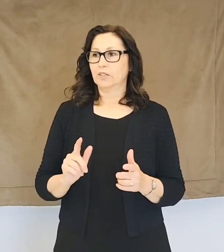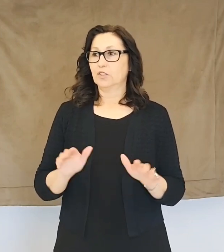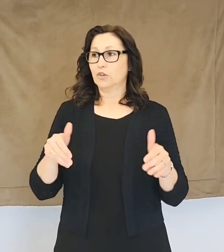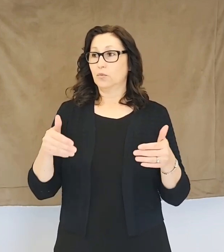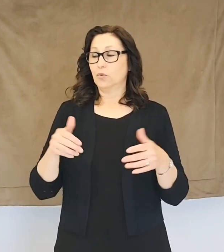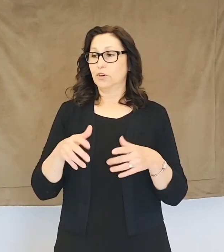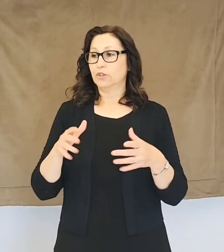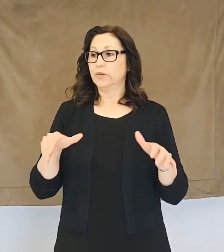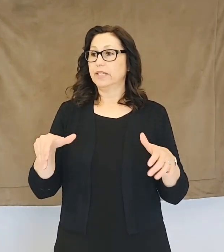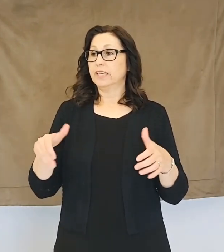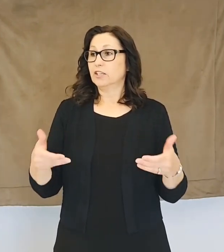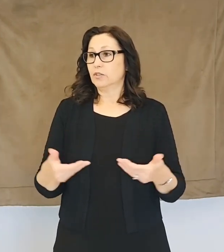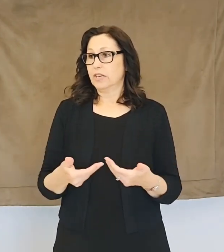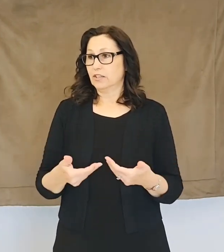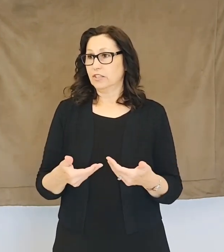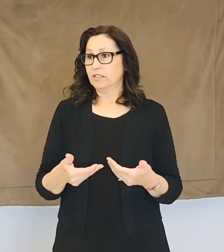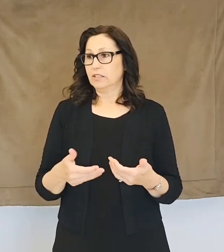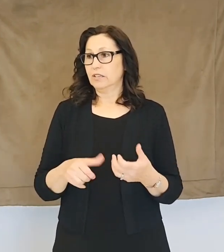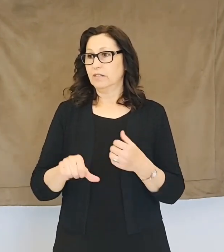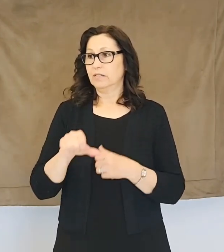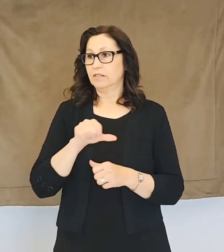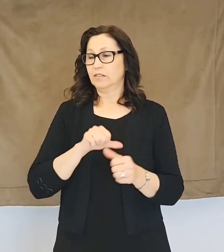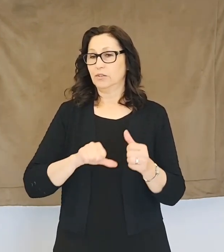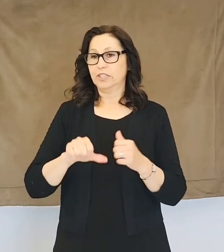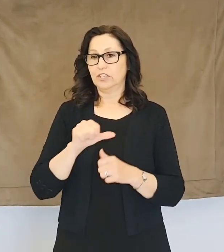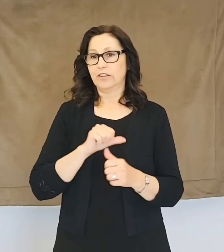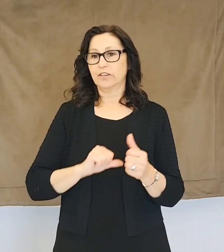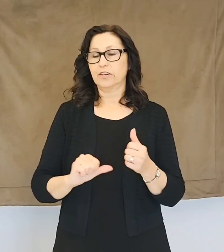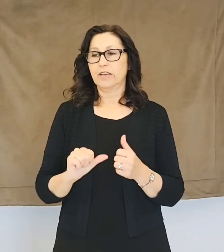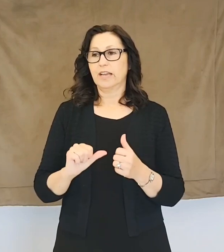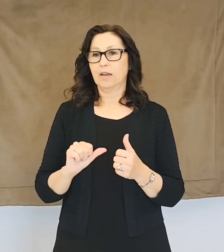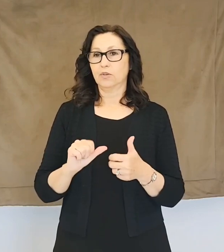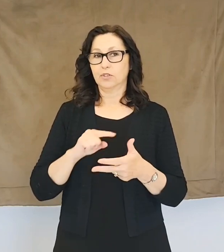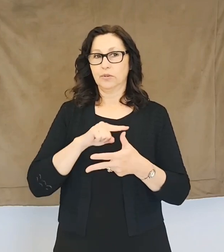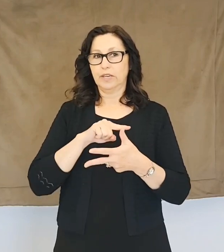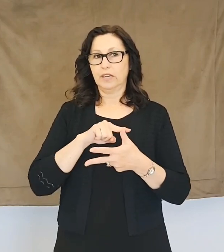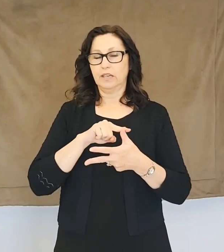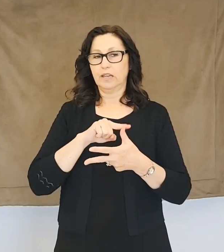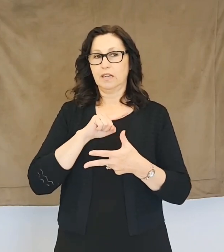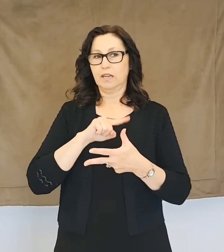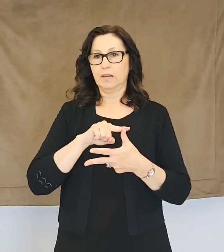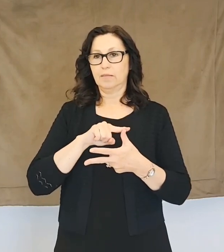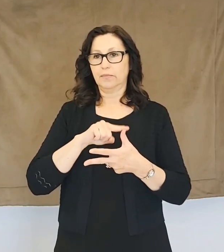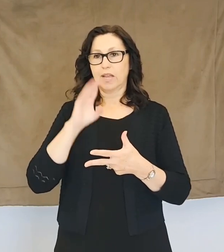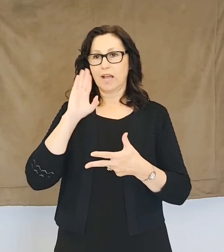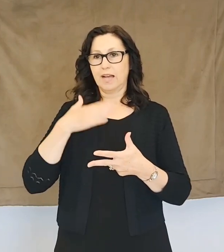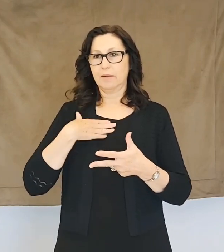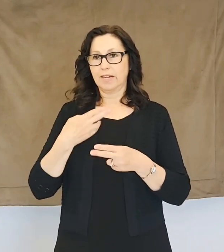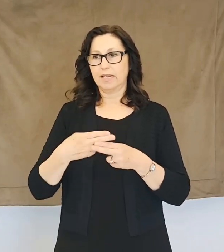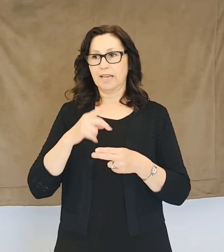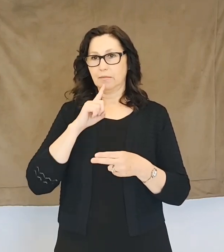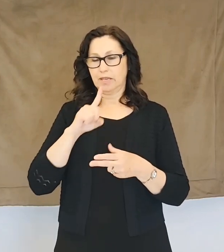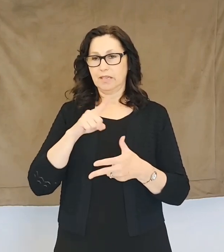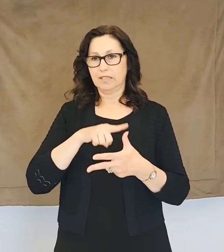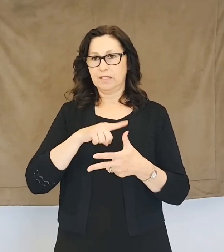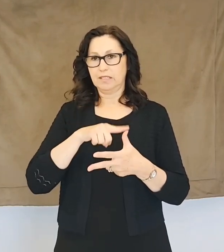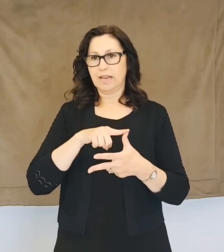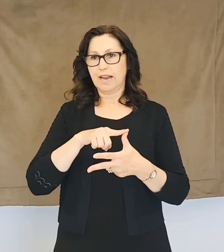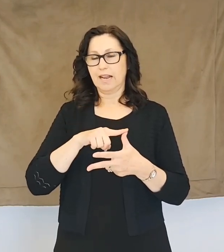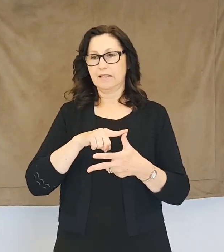So we're doing the introductions to each other, and we're doing hi, my name is, and